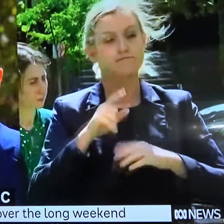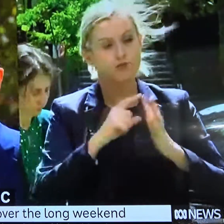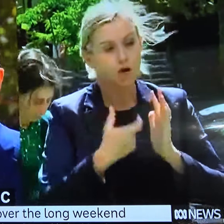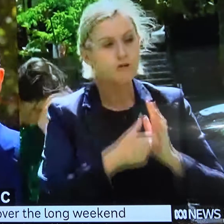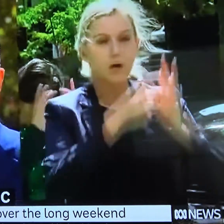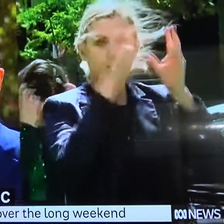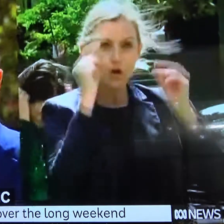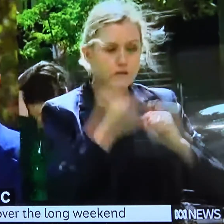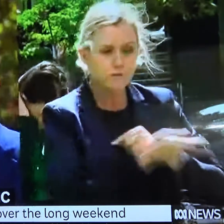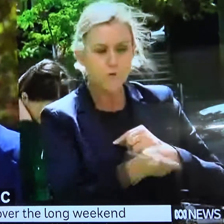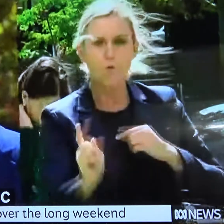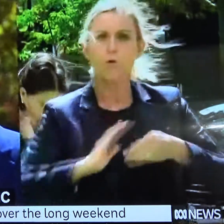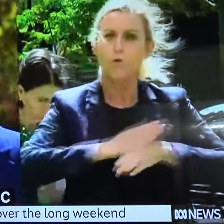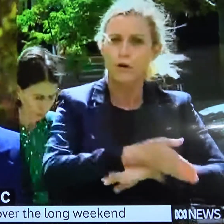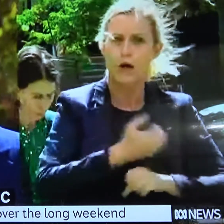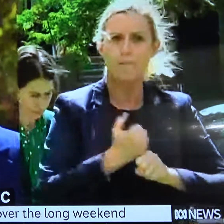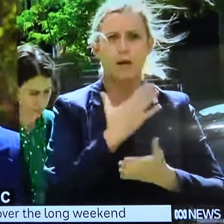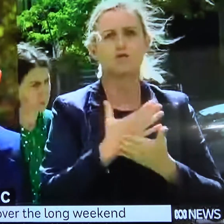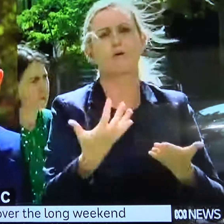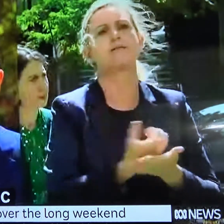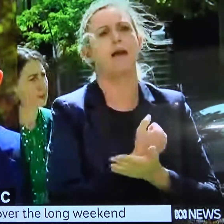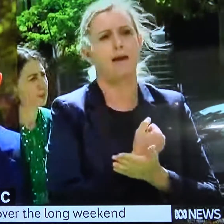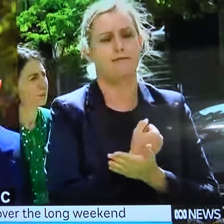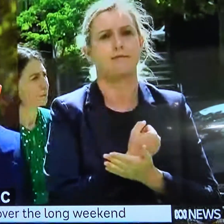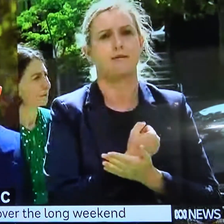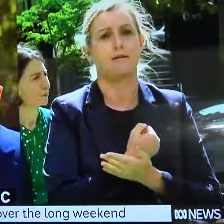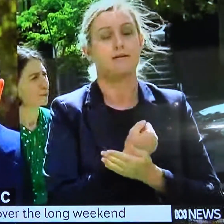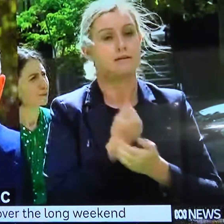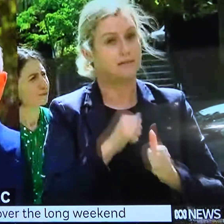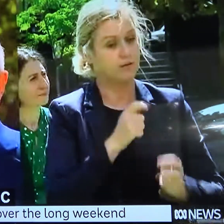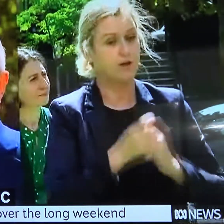out there working to keep us all safe. And Health yesterday still did